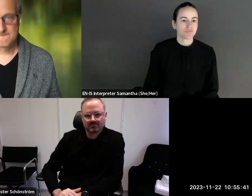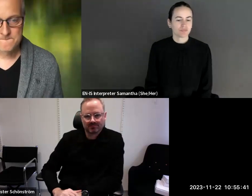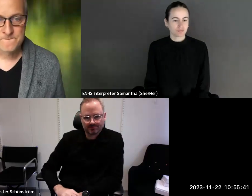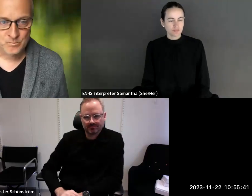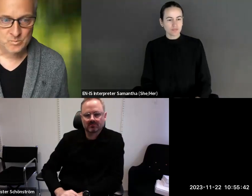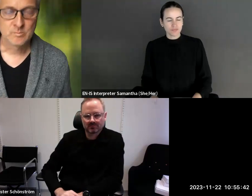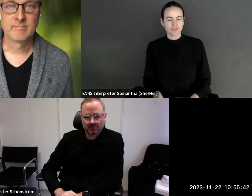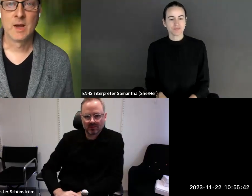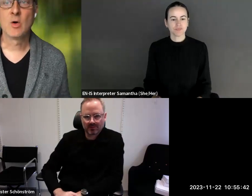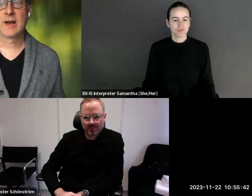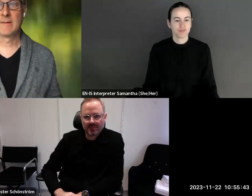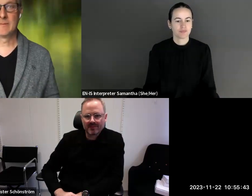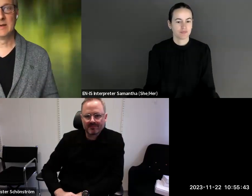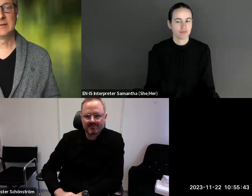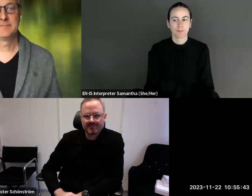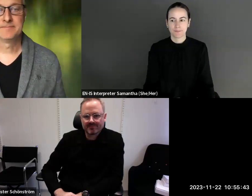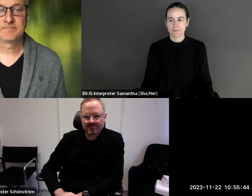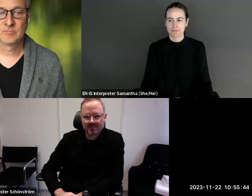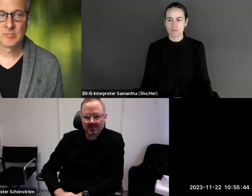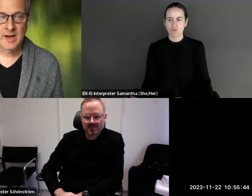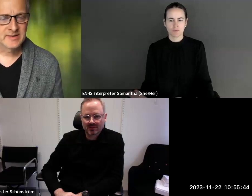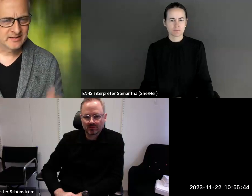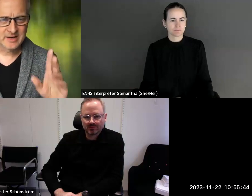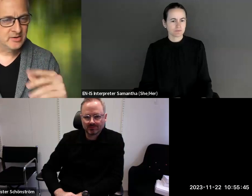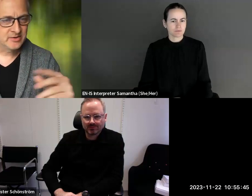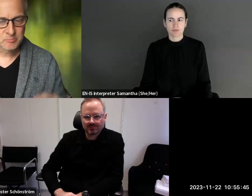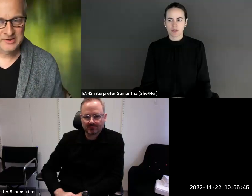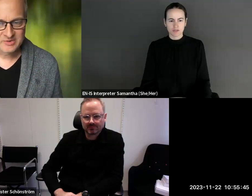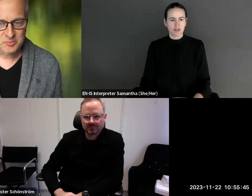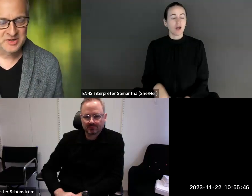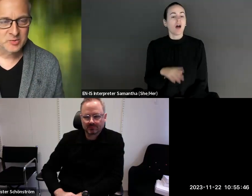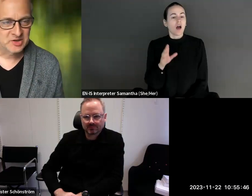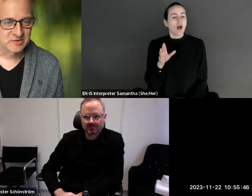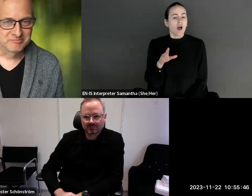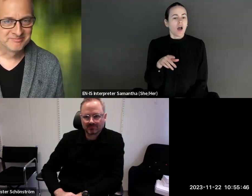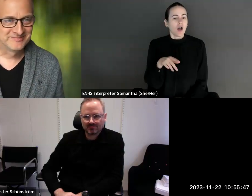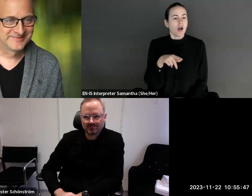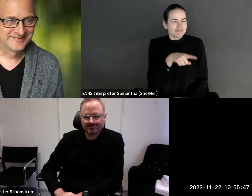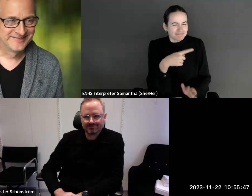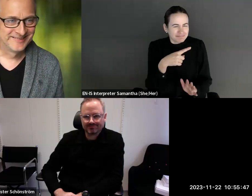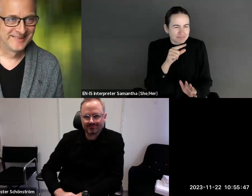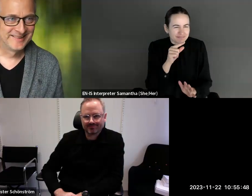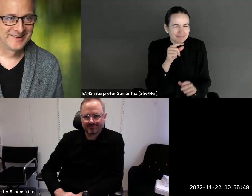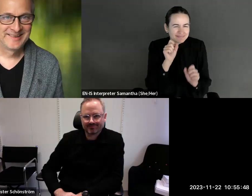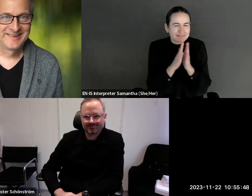asking about correction. Okay. And can you then please repeat your question?